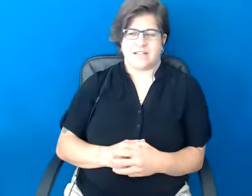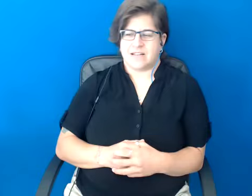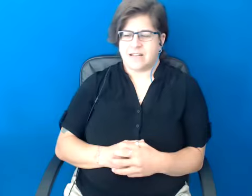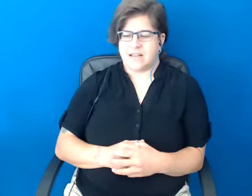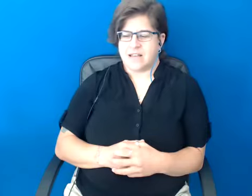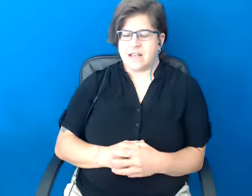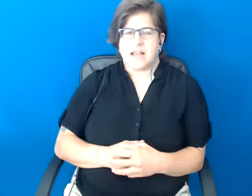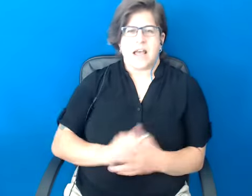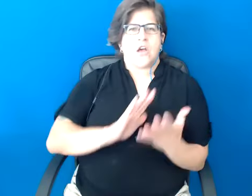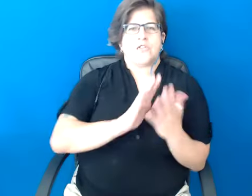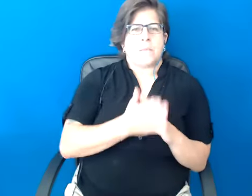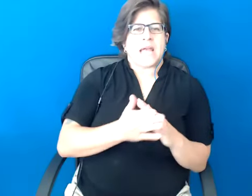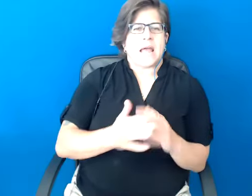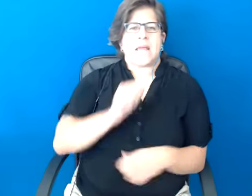So I just retired, but